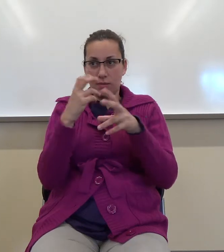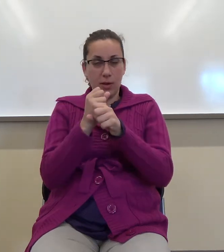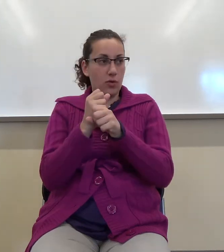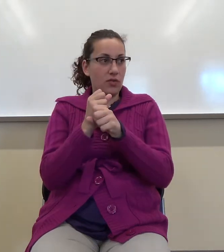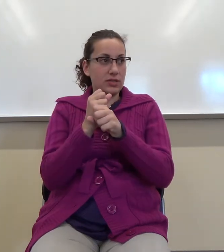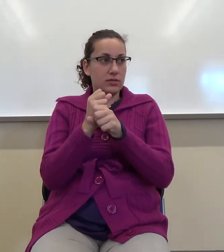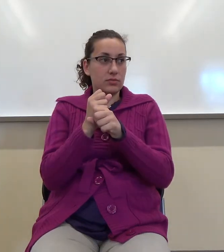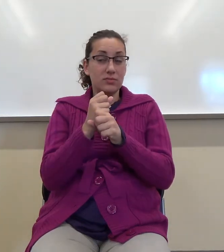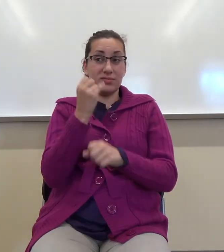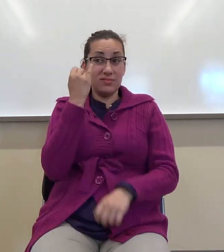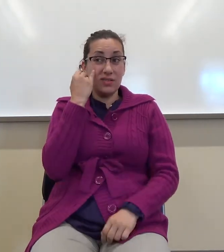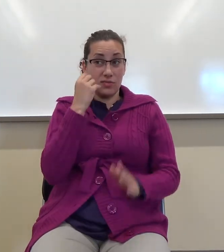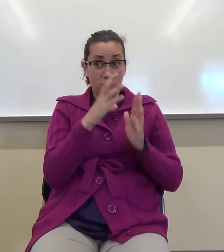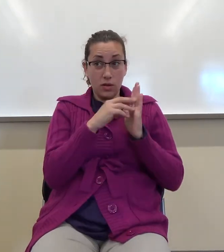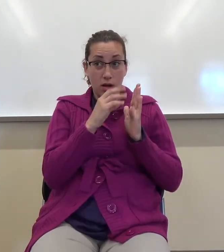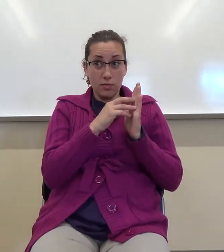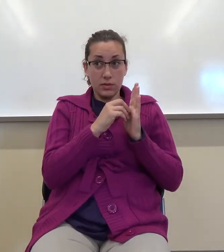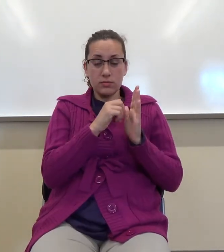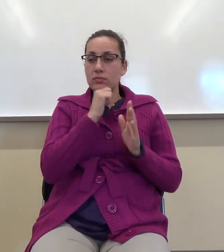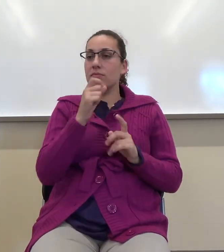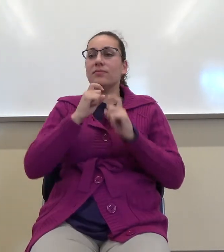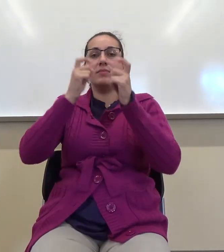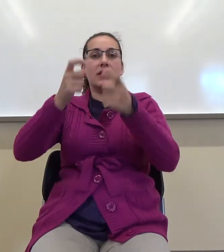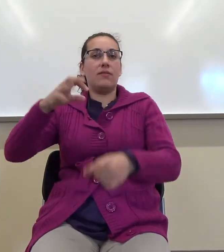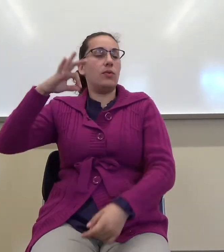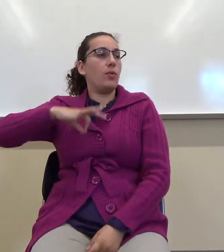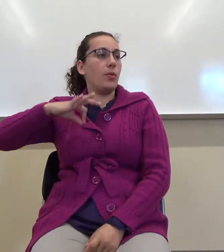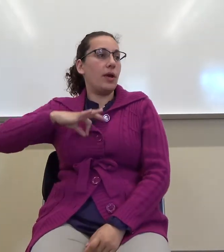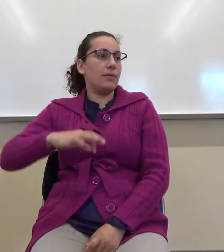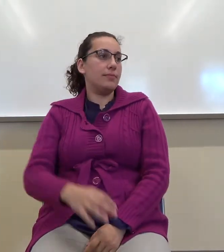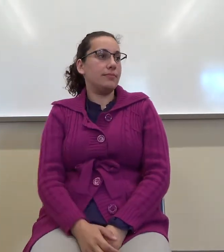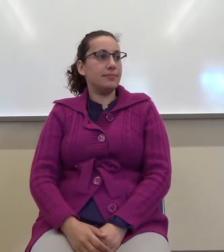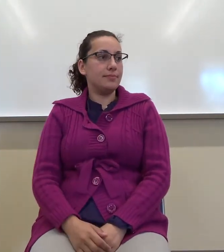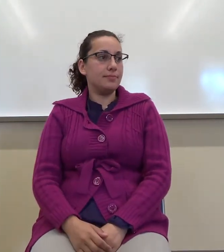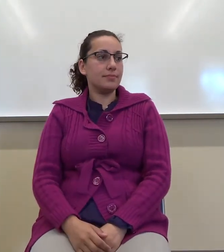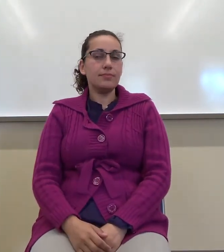credit. As we've said, some things are difficult to